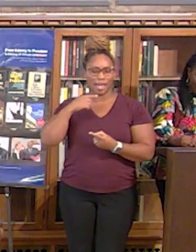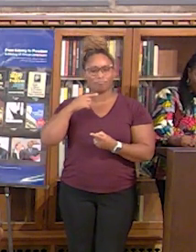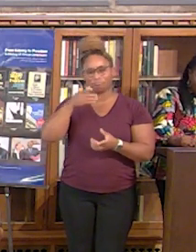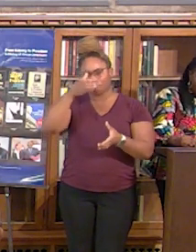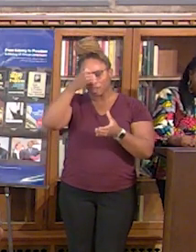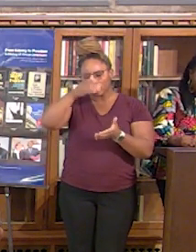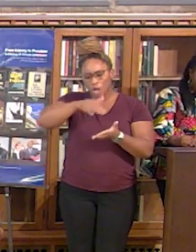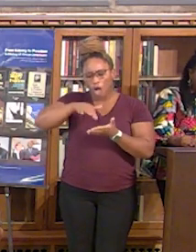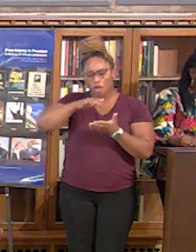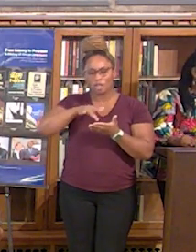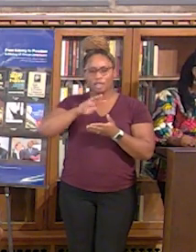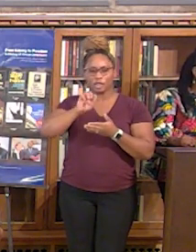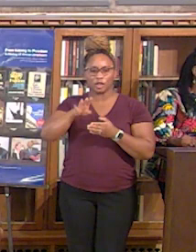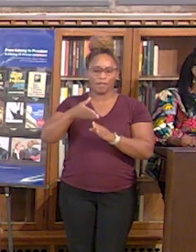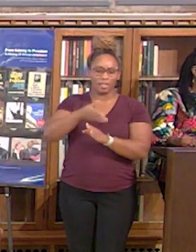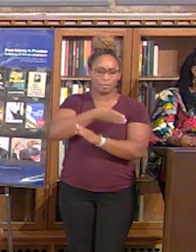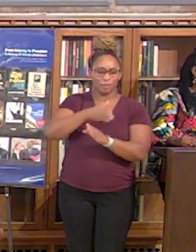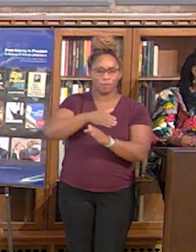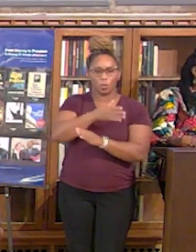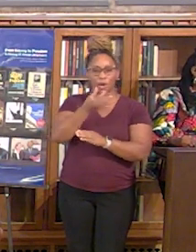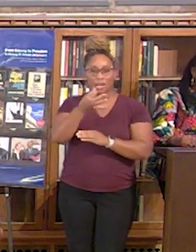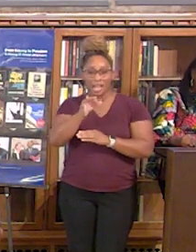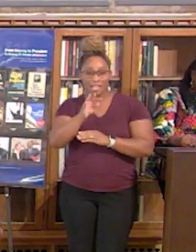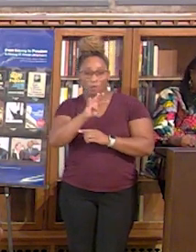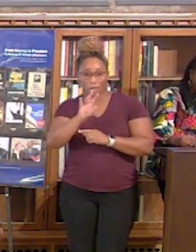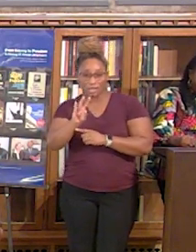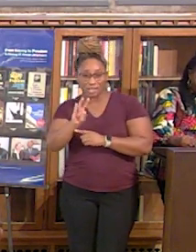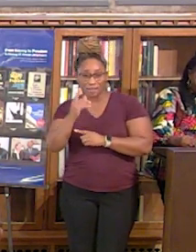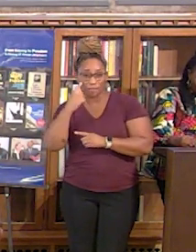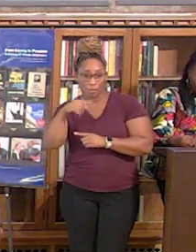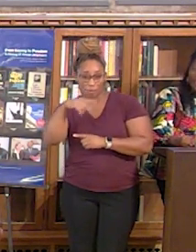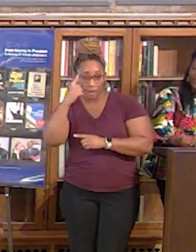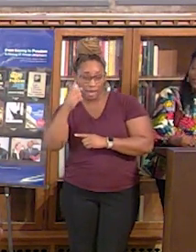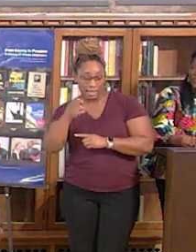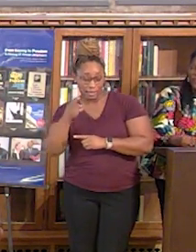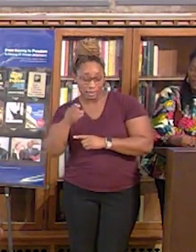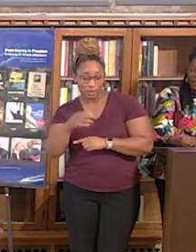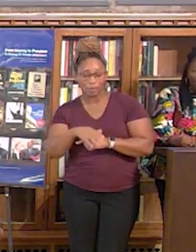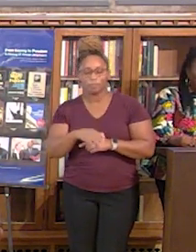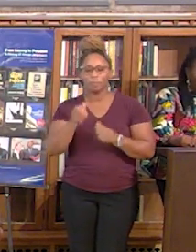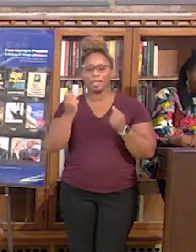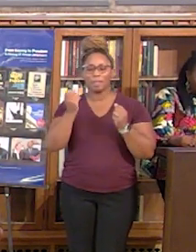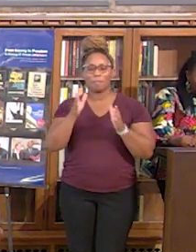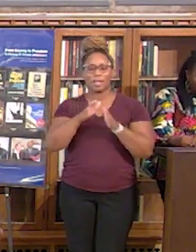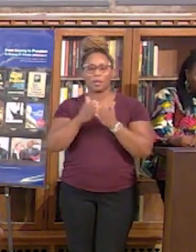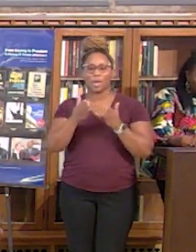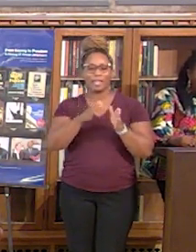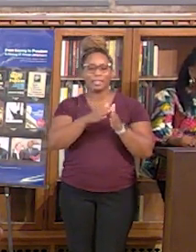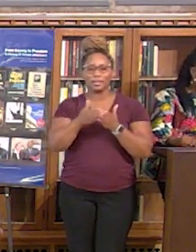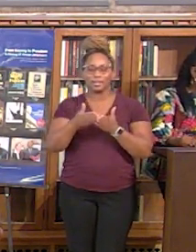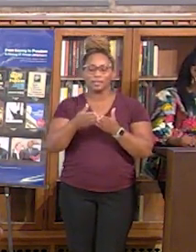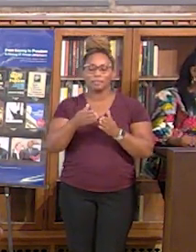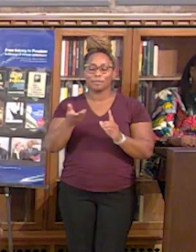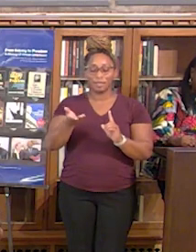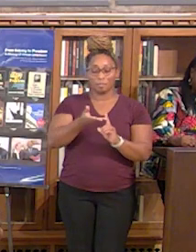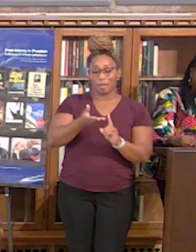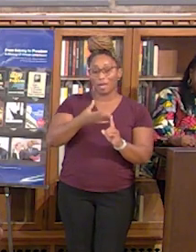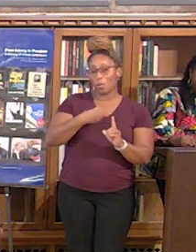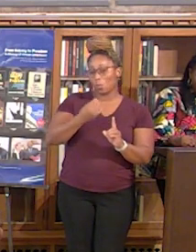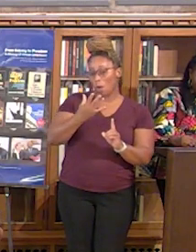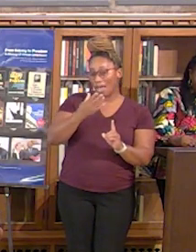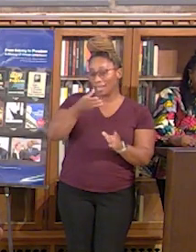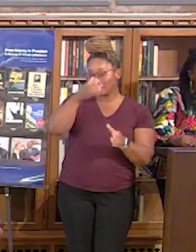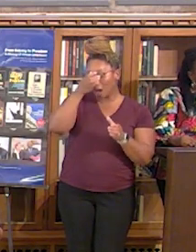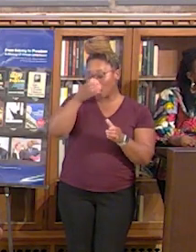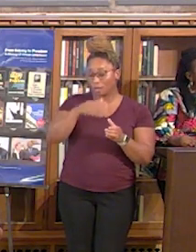history prior to 1947 in many ways From Slavery to Freedom compelled white Scholars to take